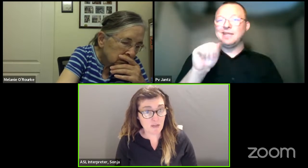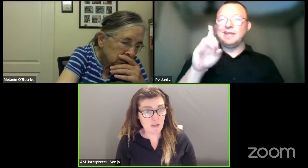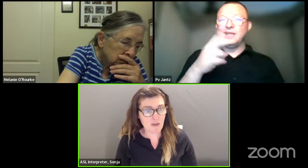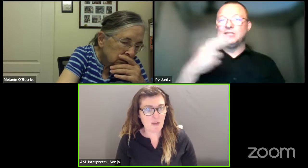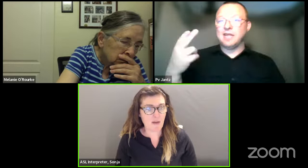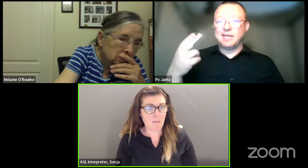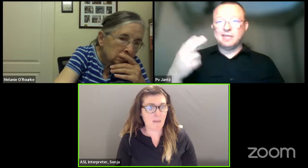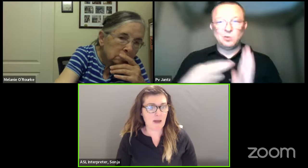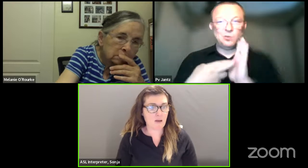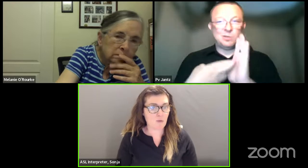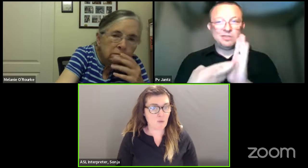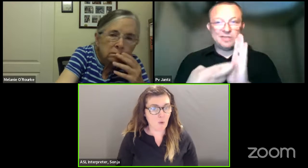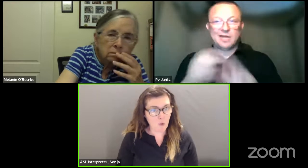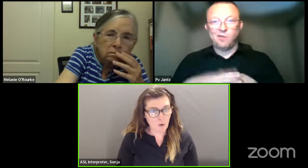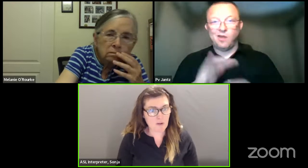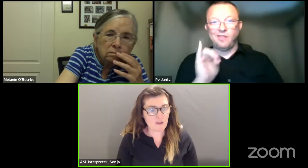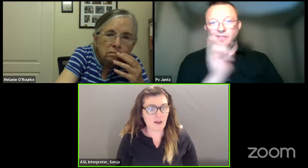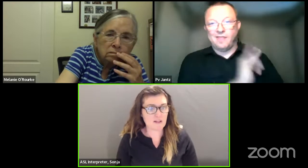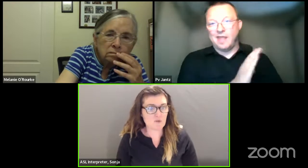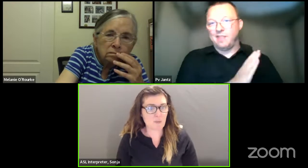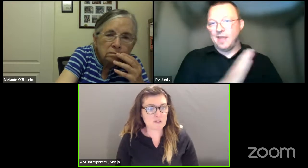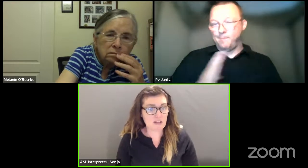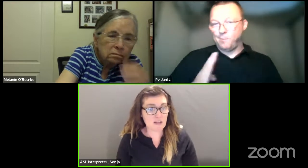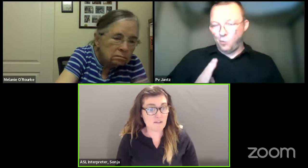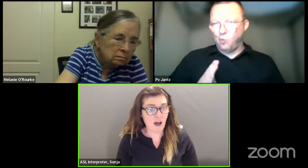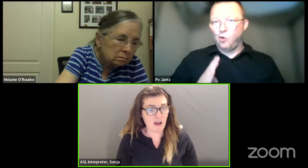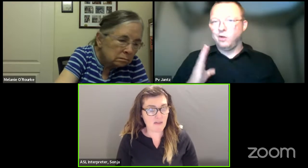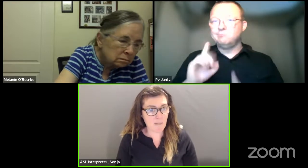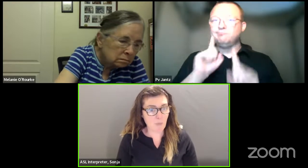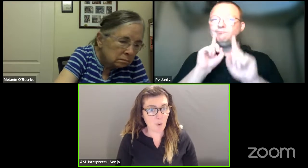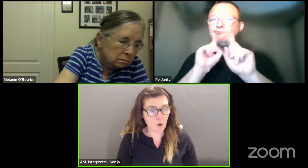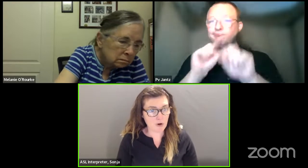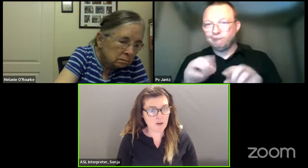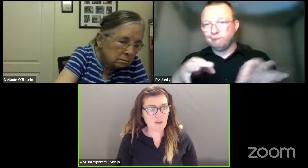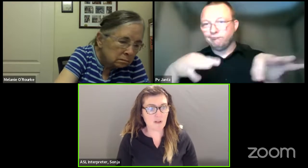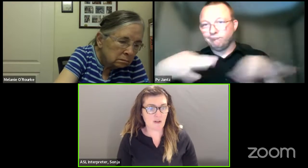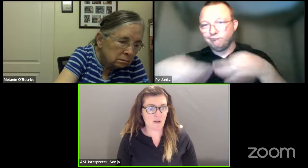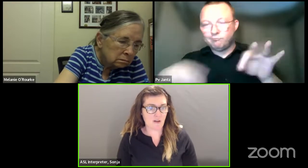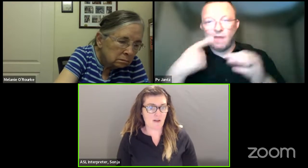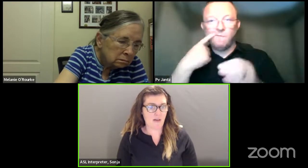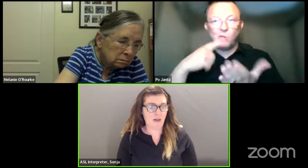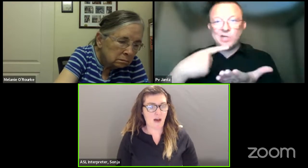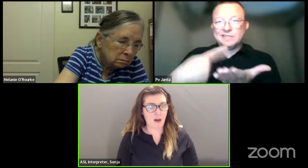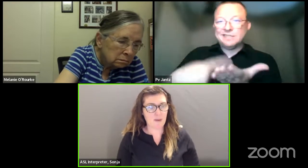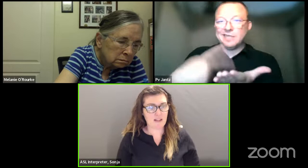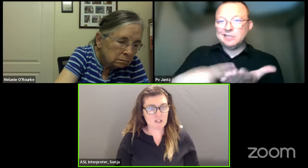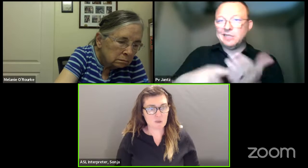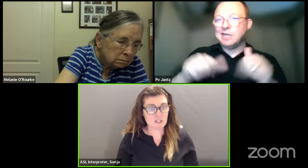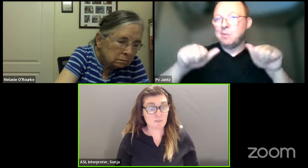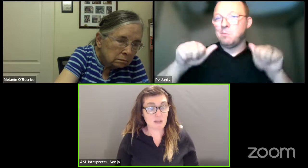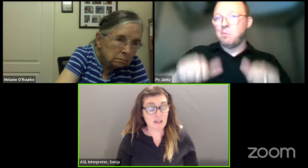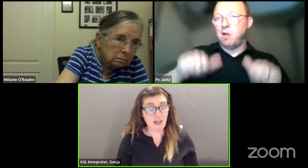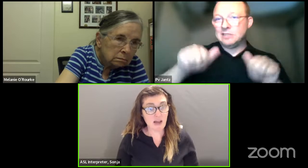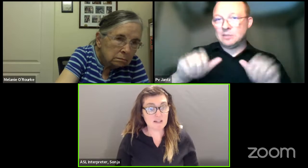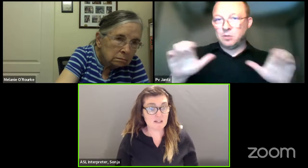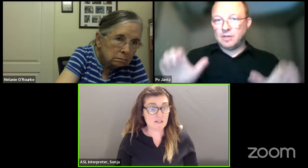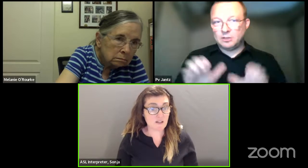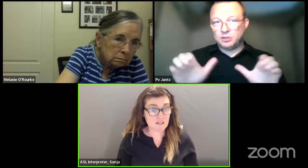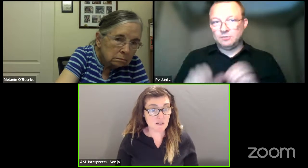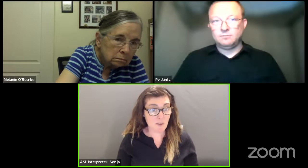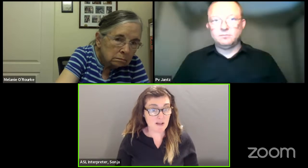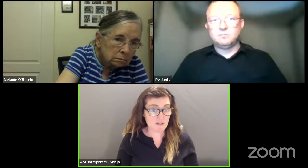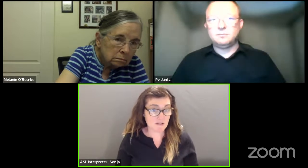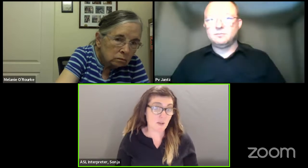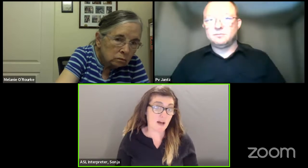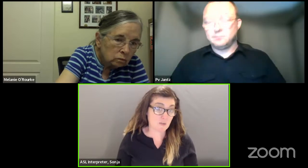25th. My role as representative on that board, I'd like to explain that and